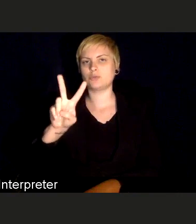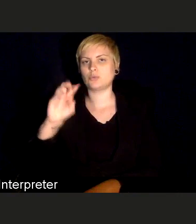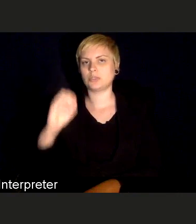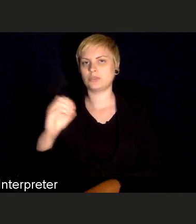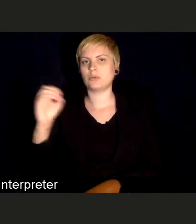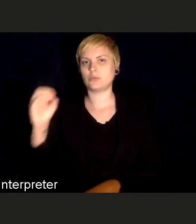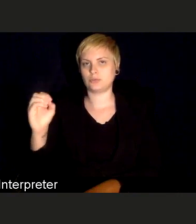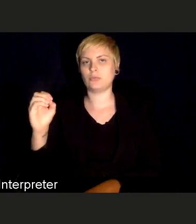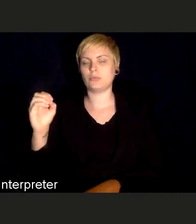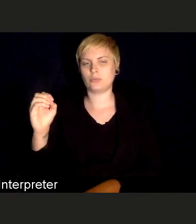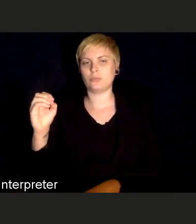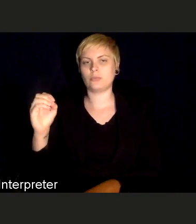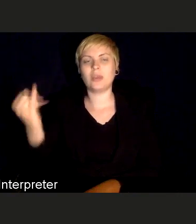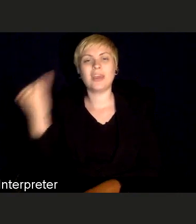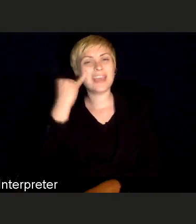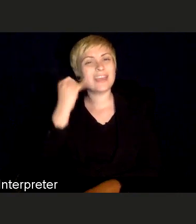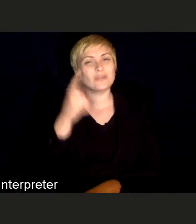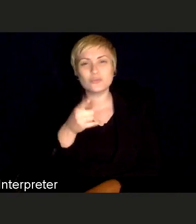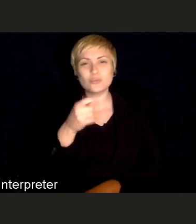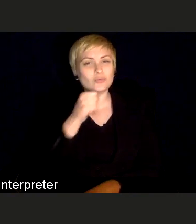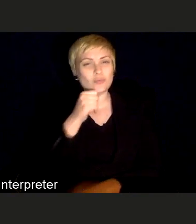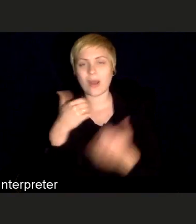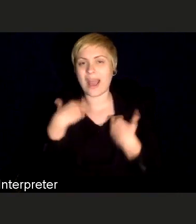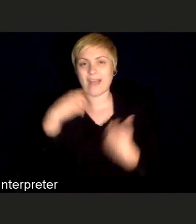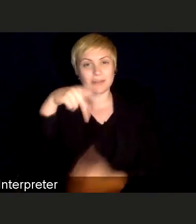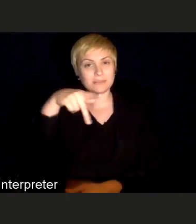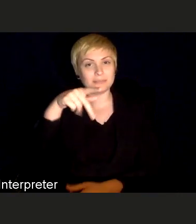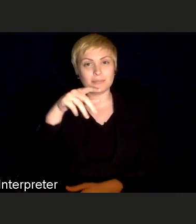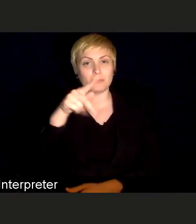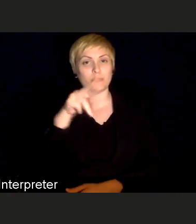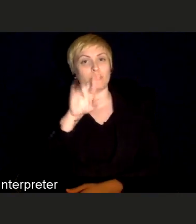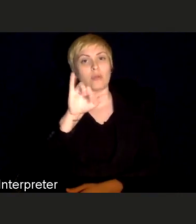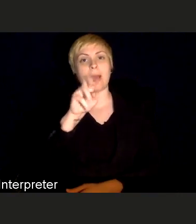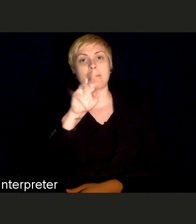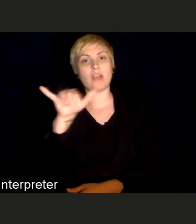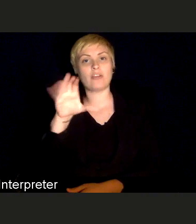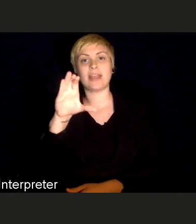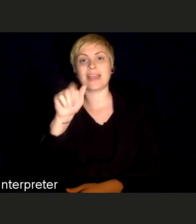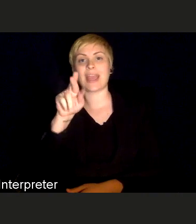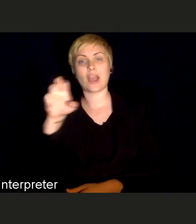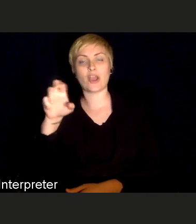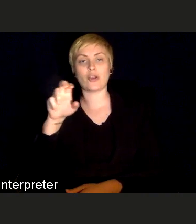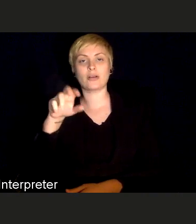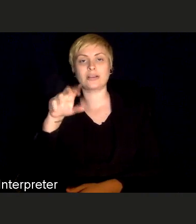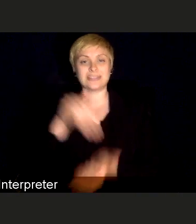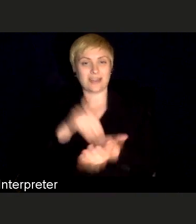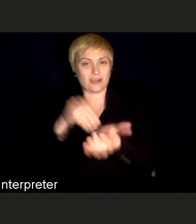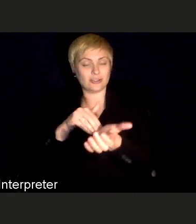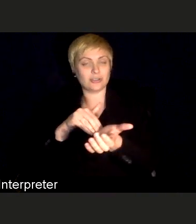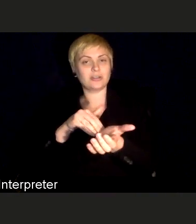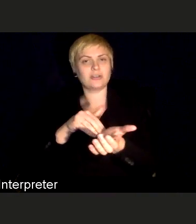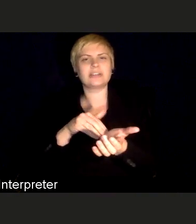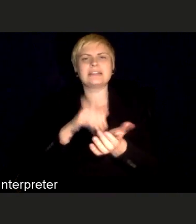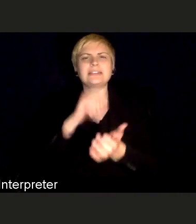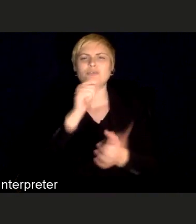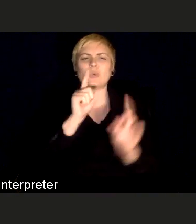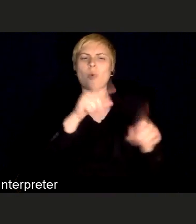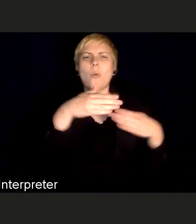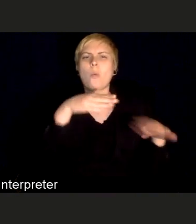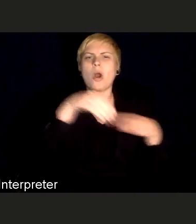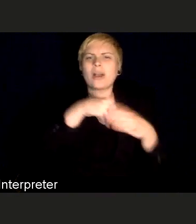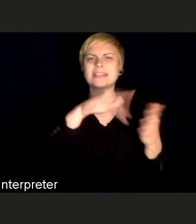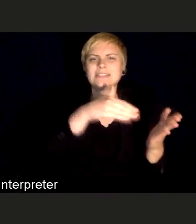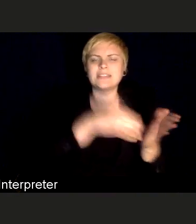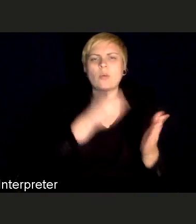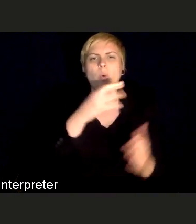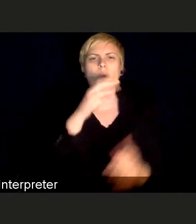302-645-3200. So if you don't have a primary care physician, rather than going to one of our walk-in centers or to our emergency department, you can